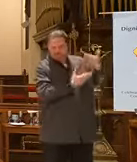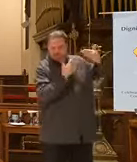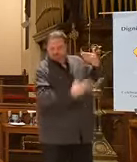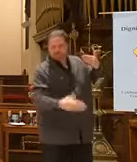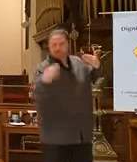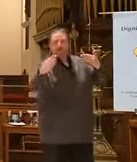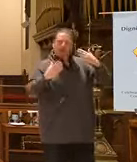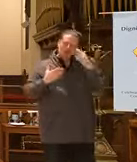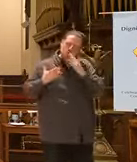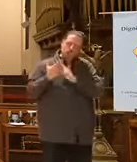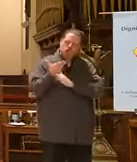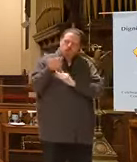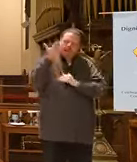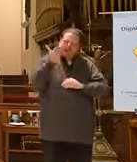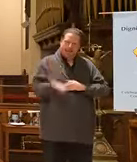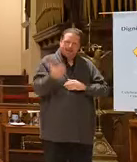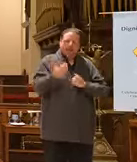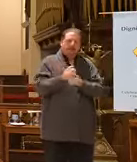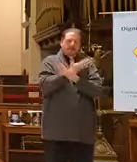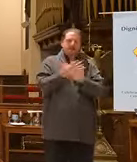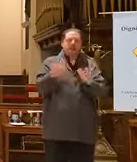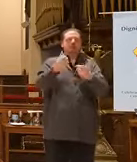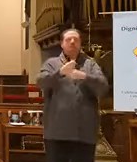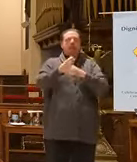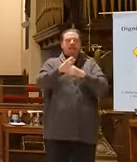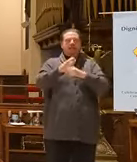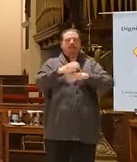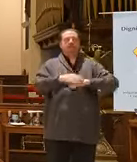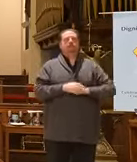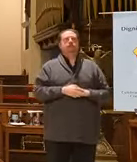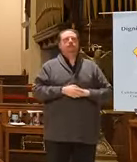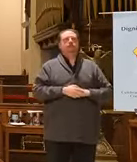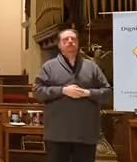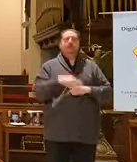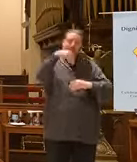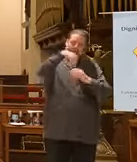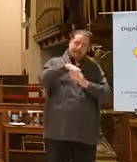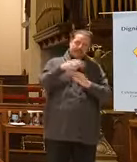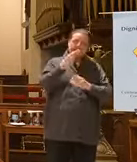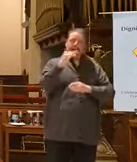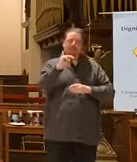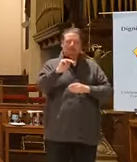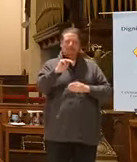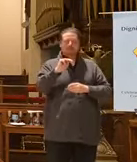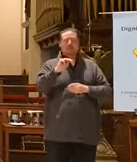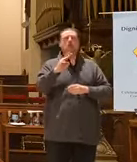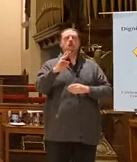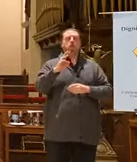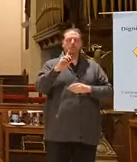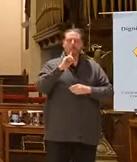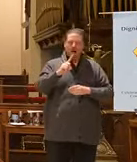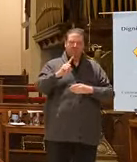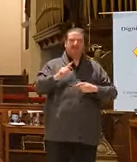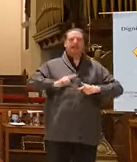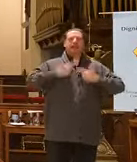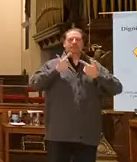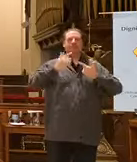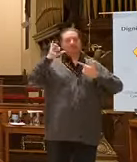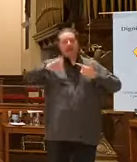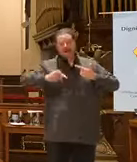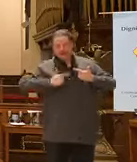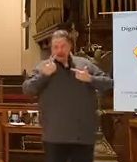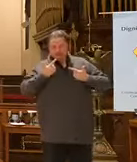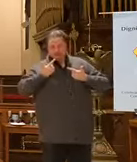Through him all things were made. In him was life, and that